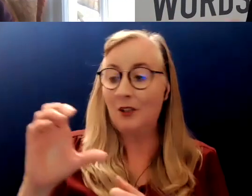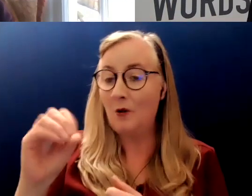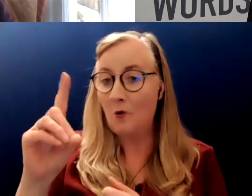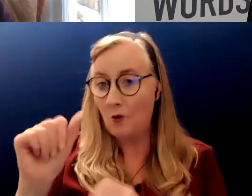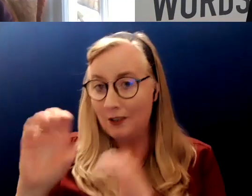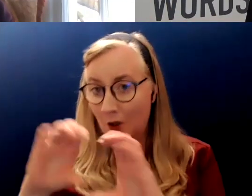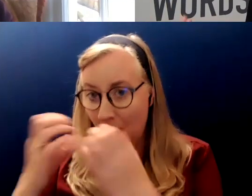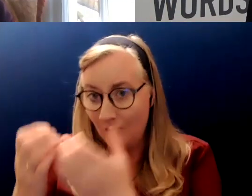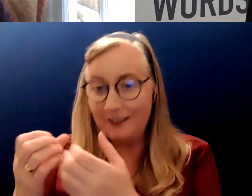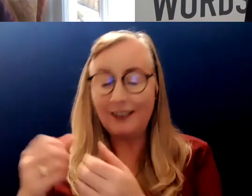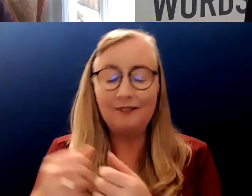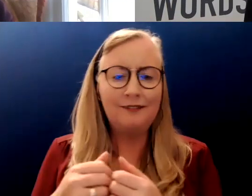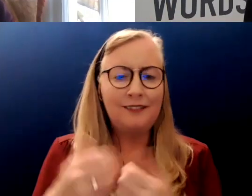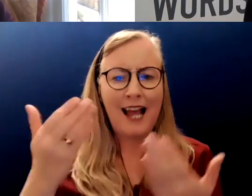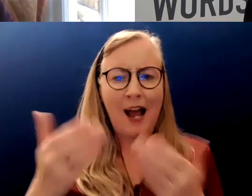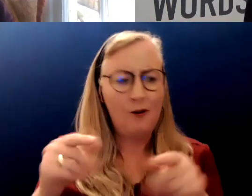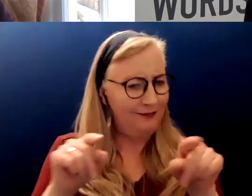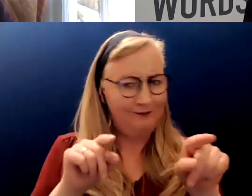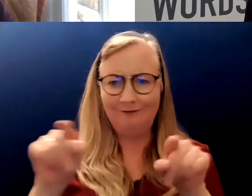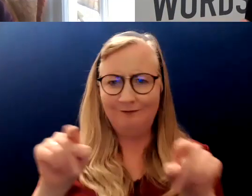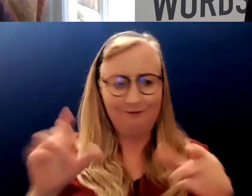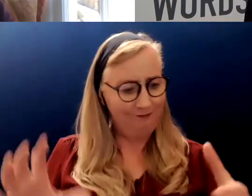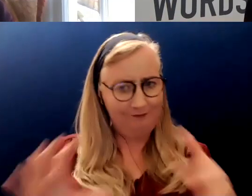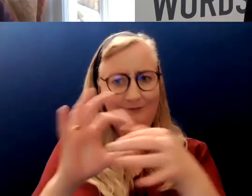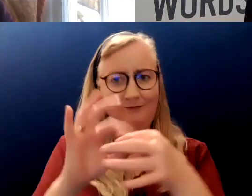two worlds work together,